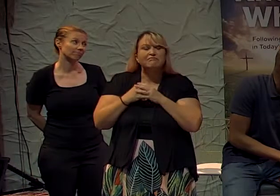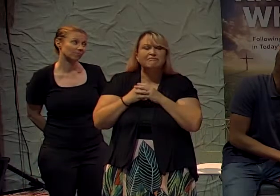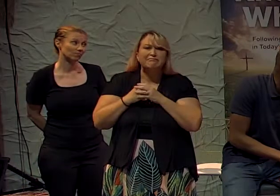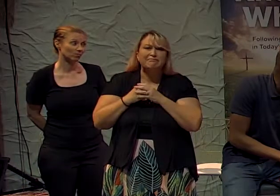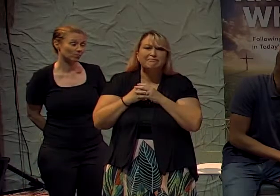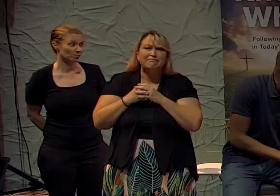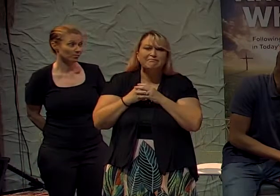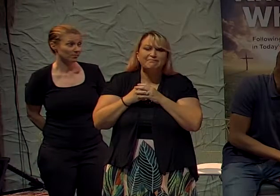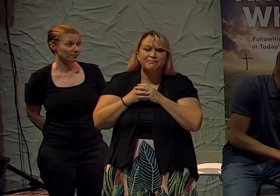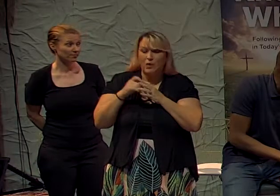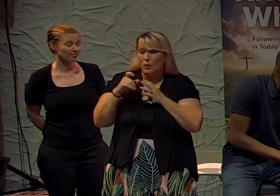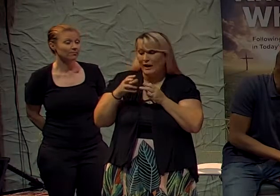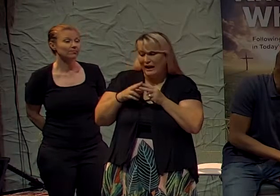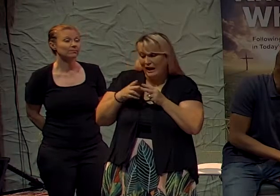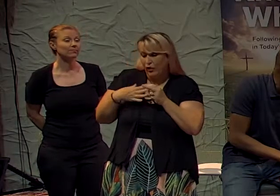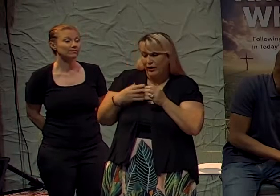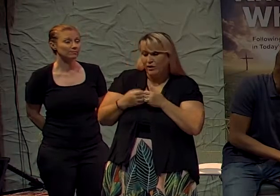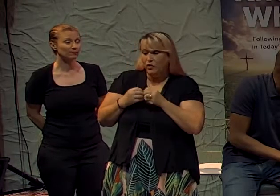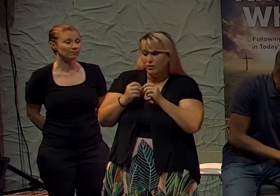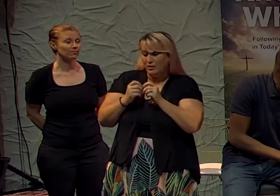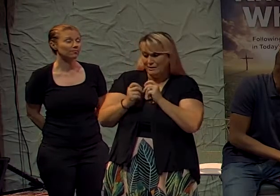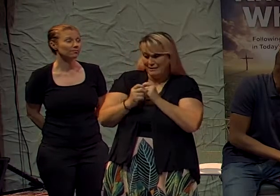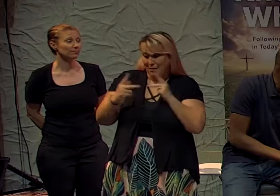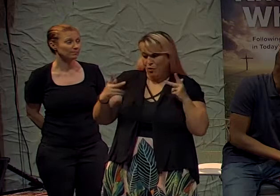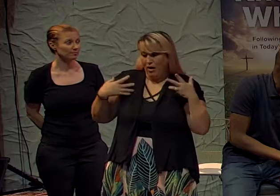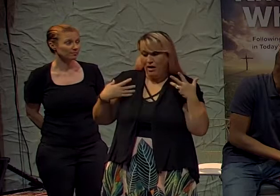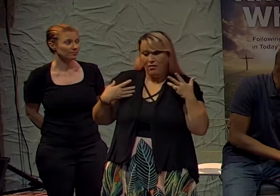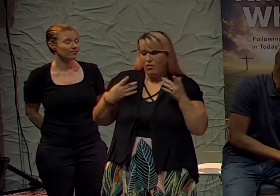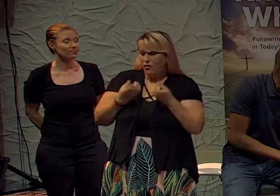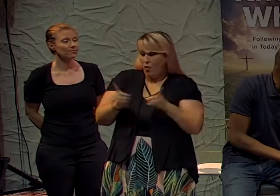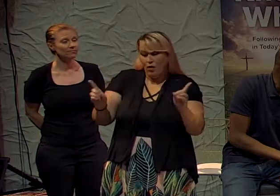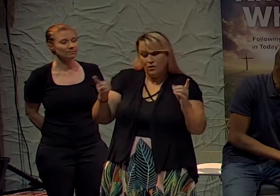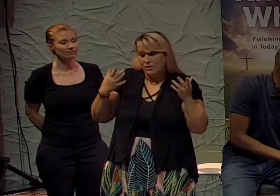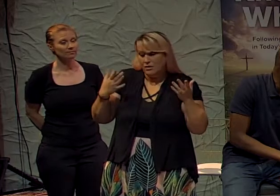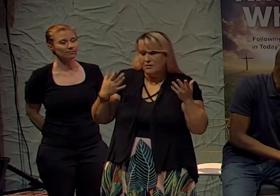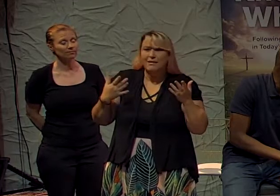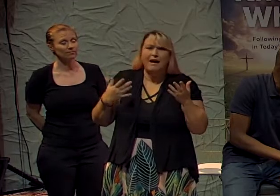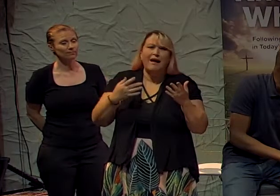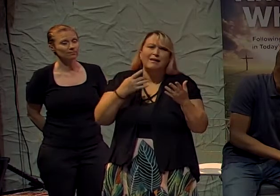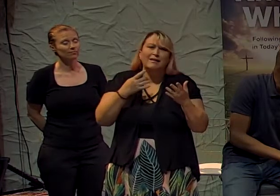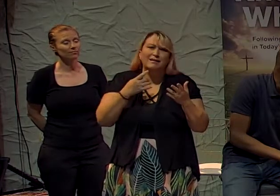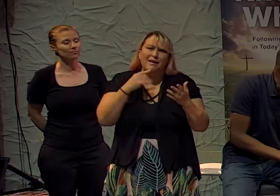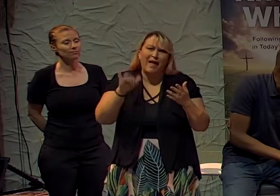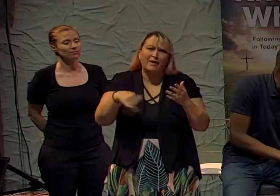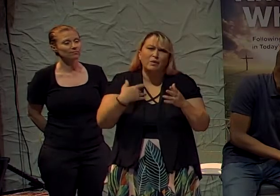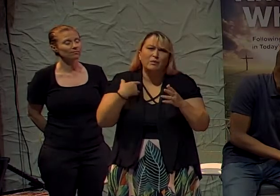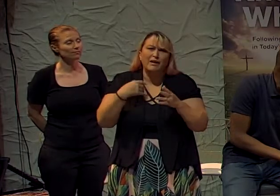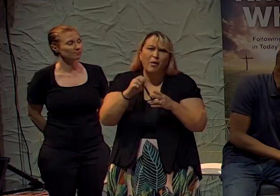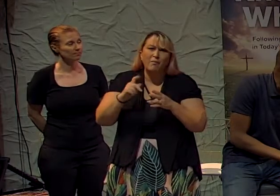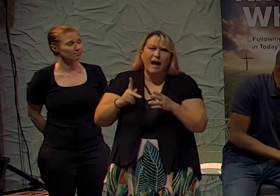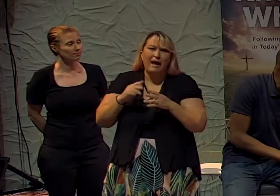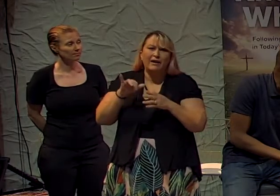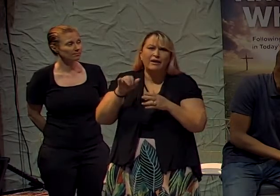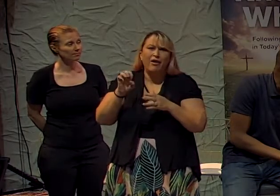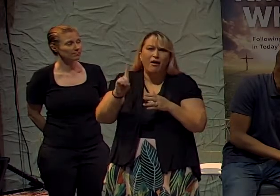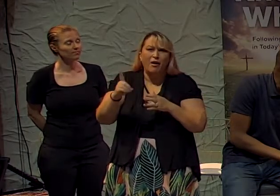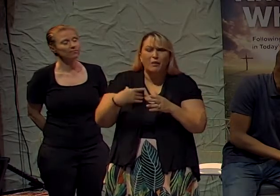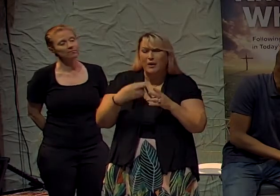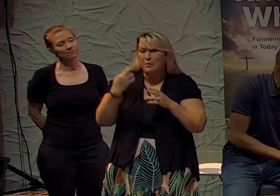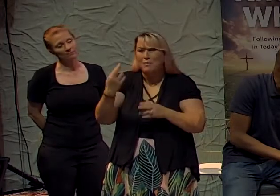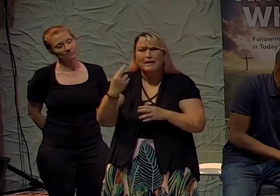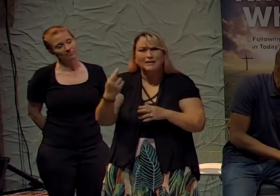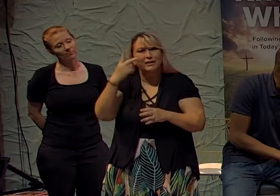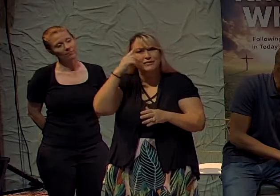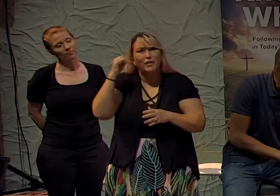We either need to separate or divorce. I said it to him in our backyard, and I feel so bad about it. But, we're best friends forever, and